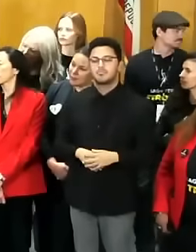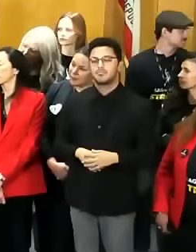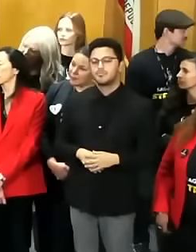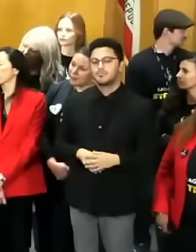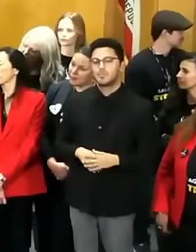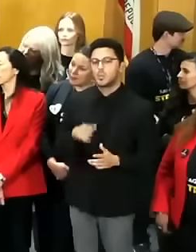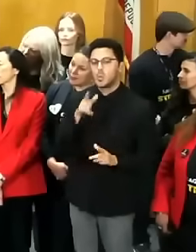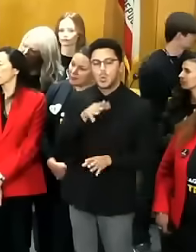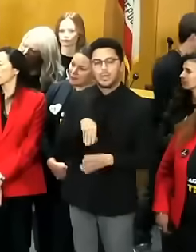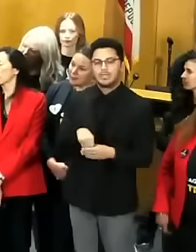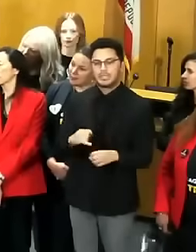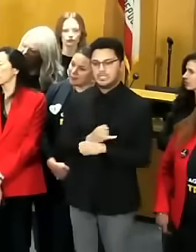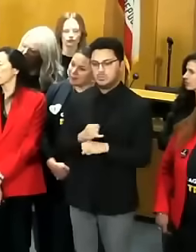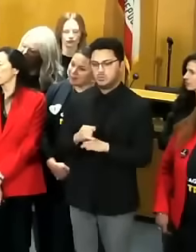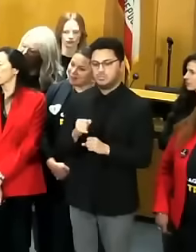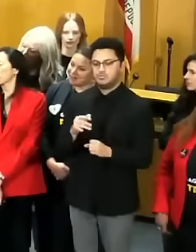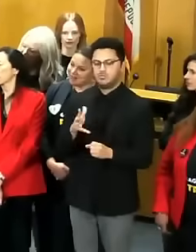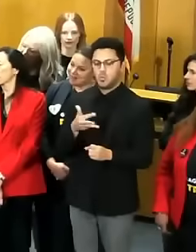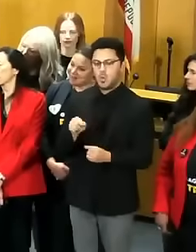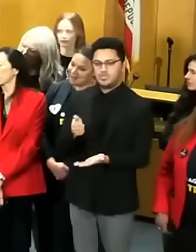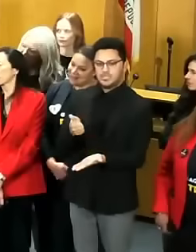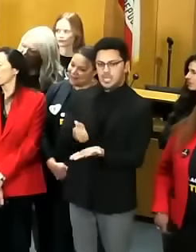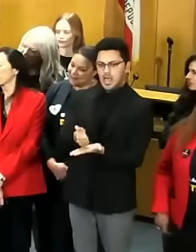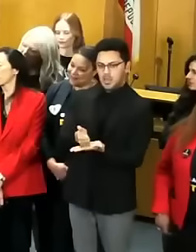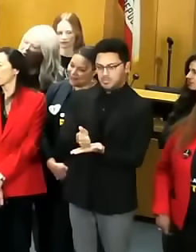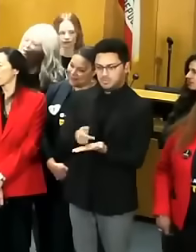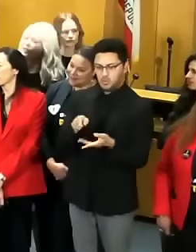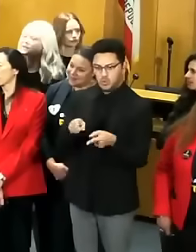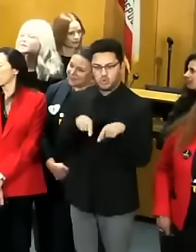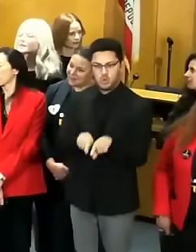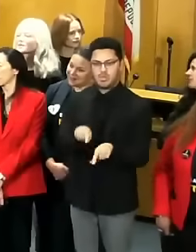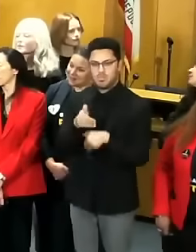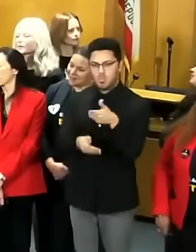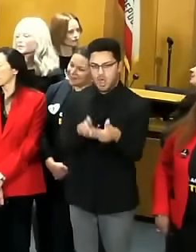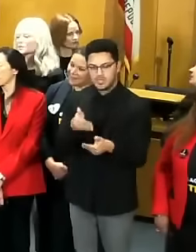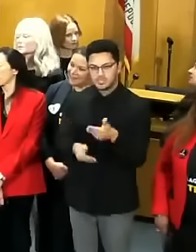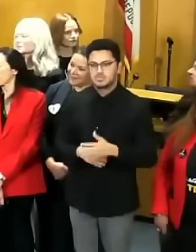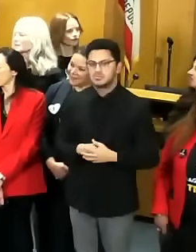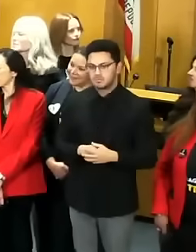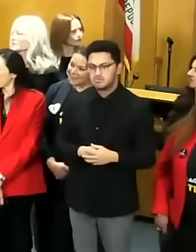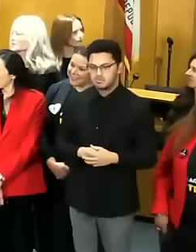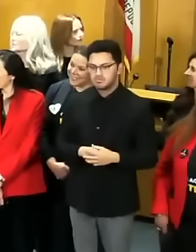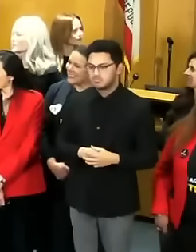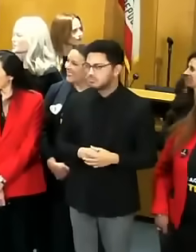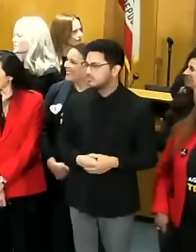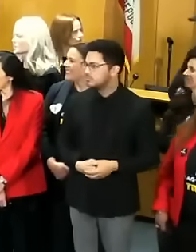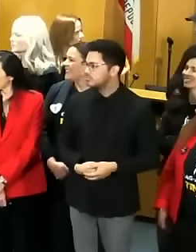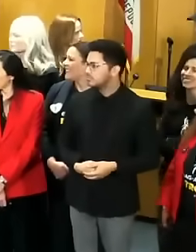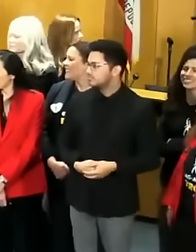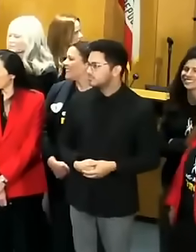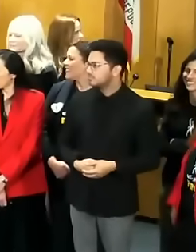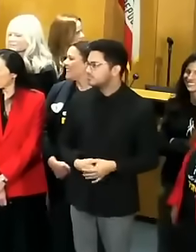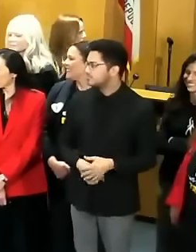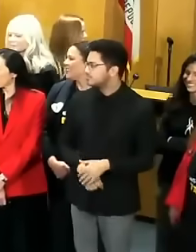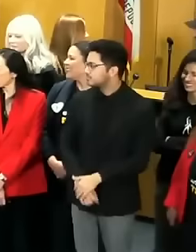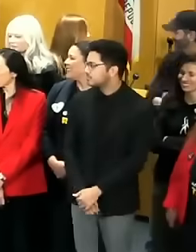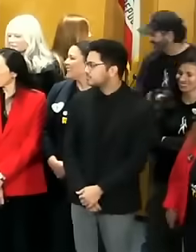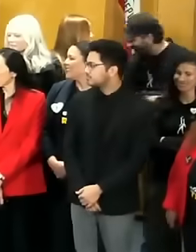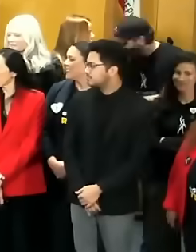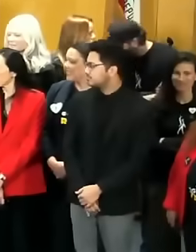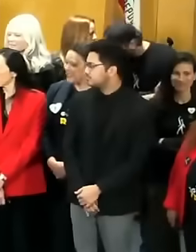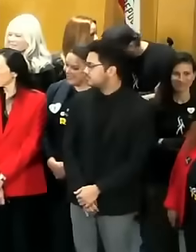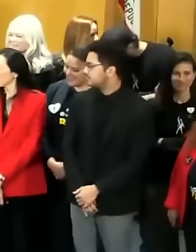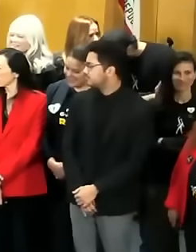the industry was helpful to you in this process, outside of SAG, outside of the negotiating committee? I think we should